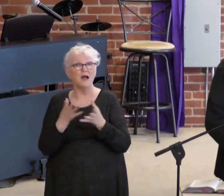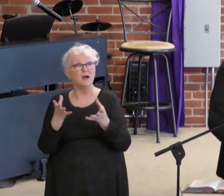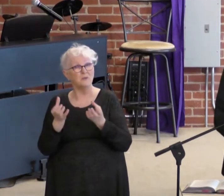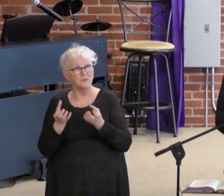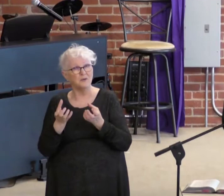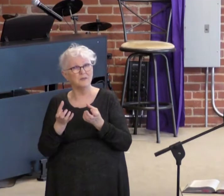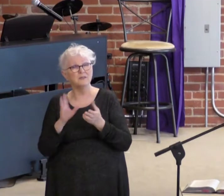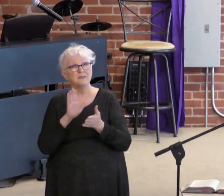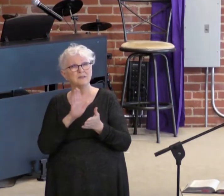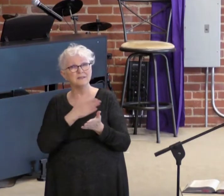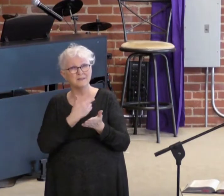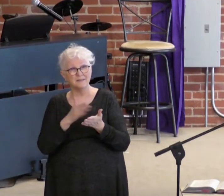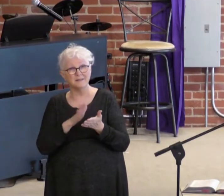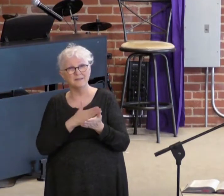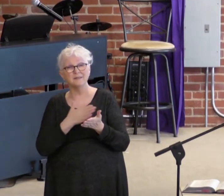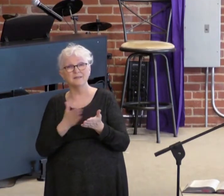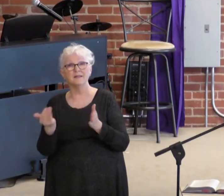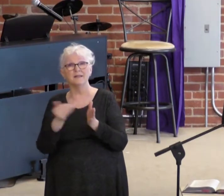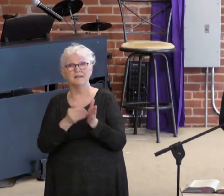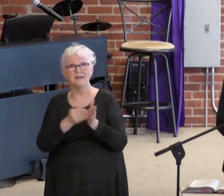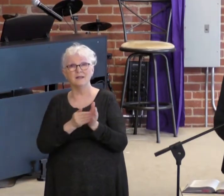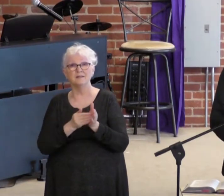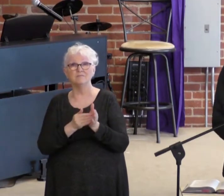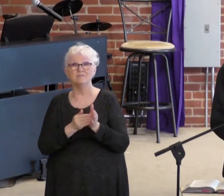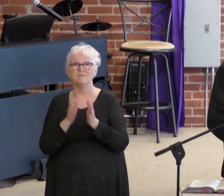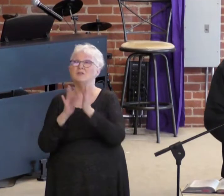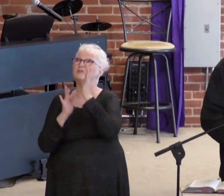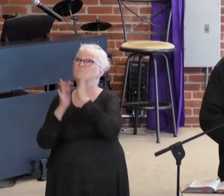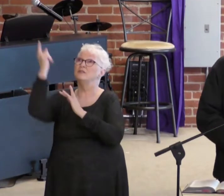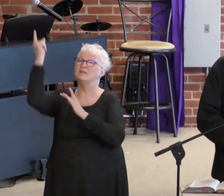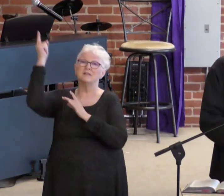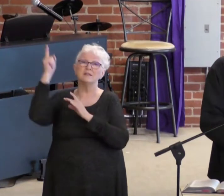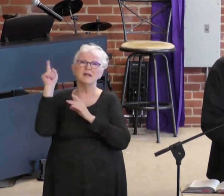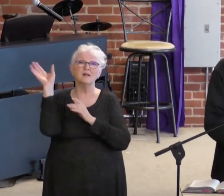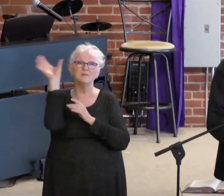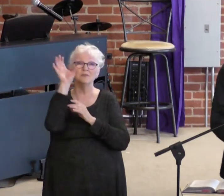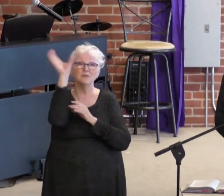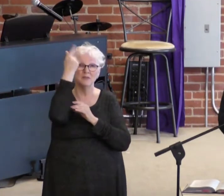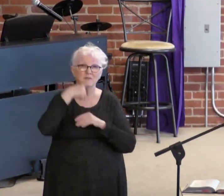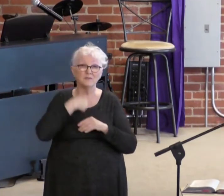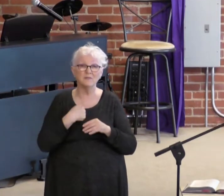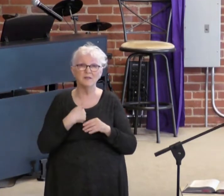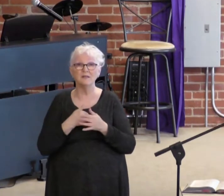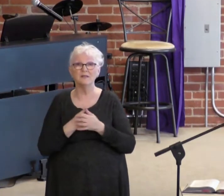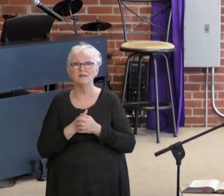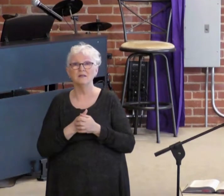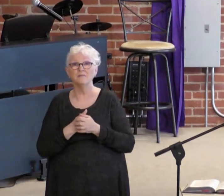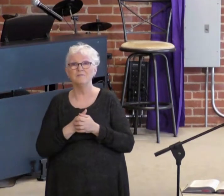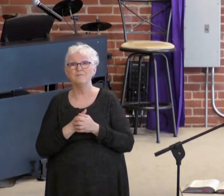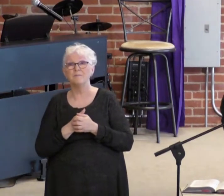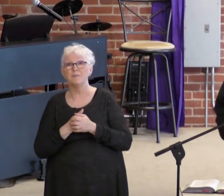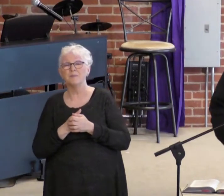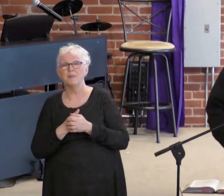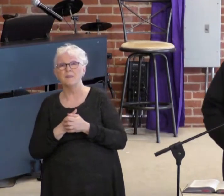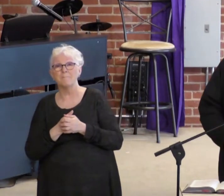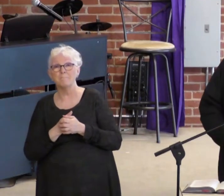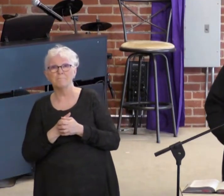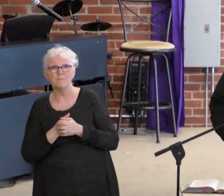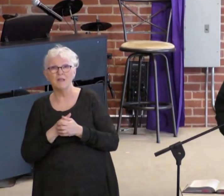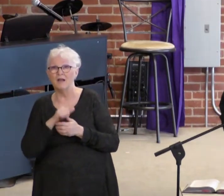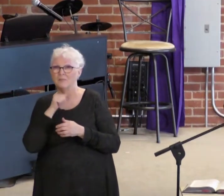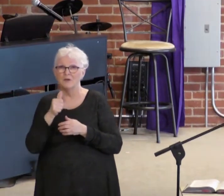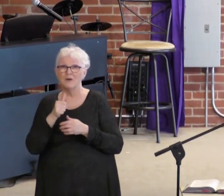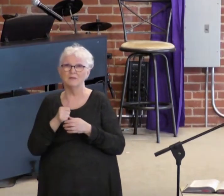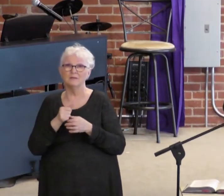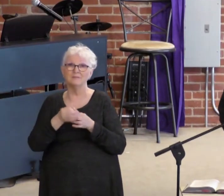really fits into this message. And I'm going to wind this up. I'm not going to be much longer, okay? I'm not